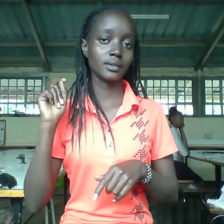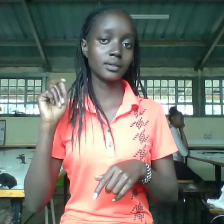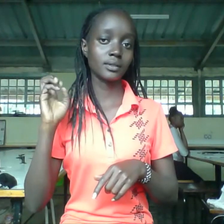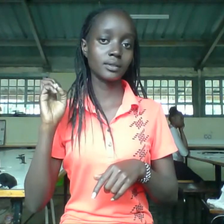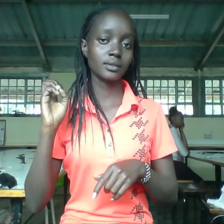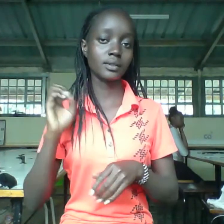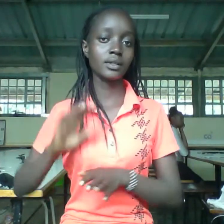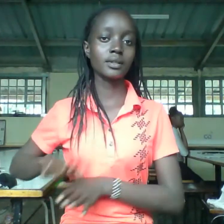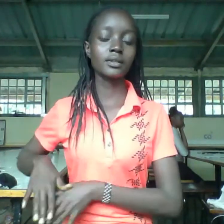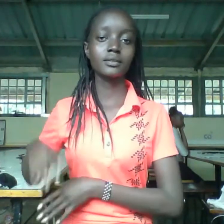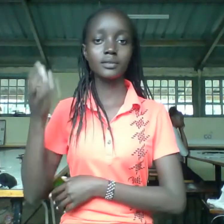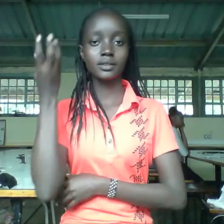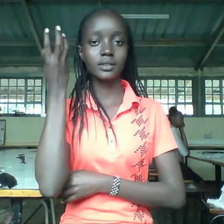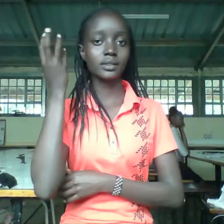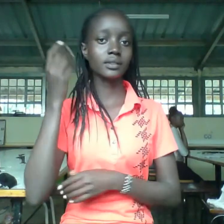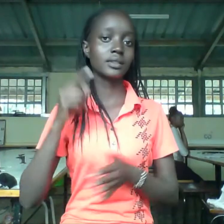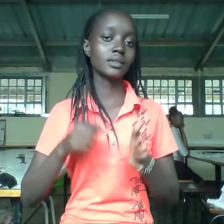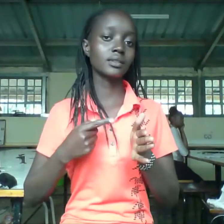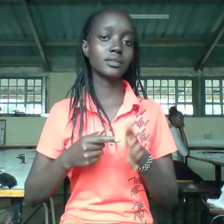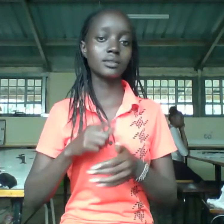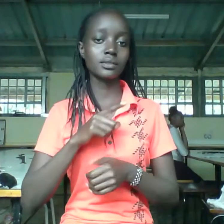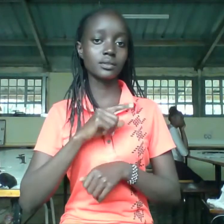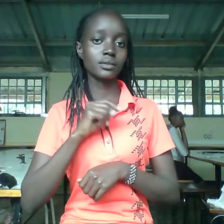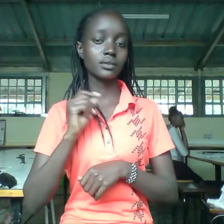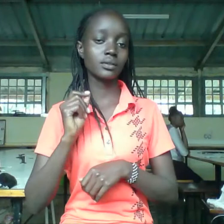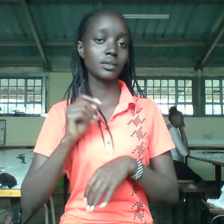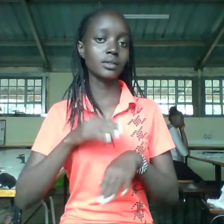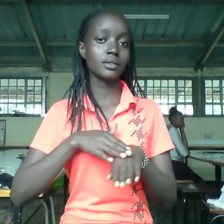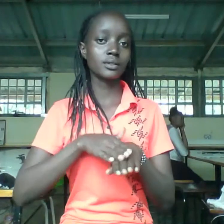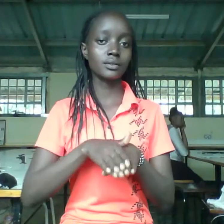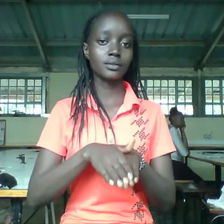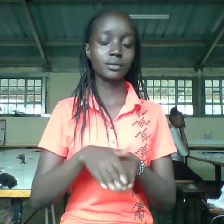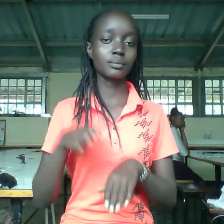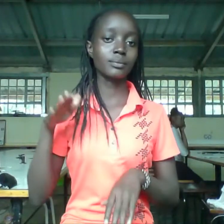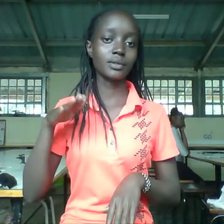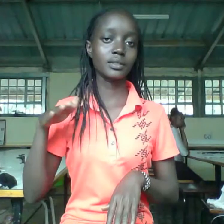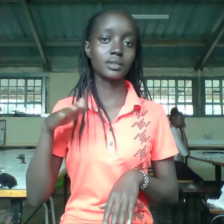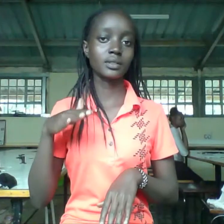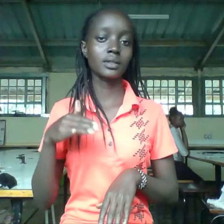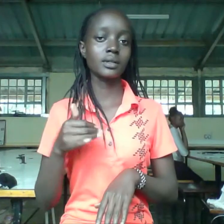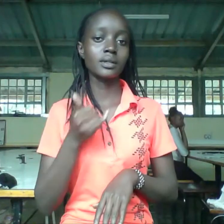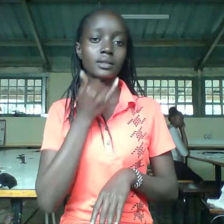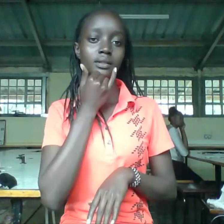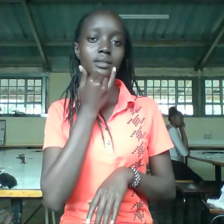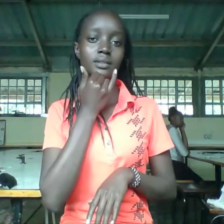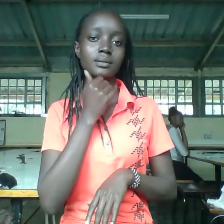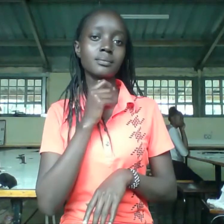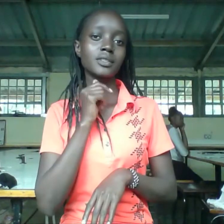engine running on a slope. That incident made Isaac